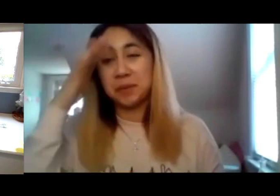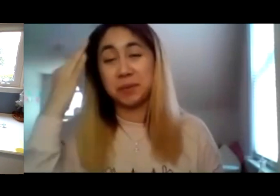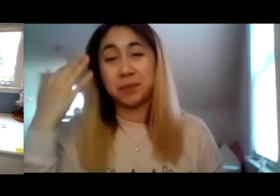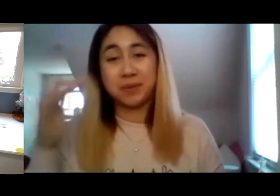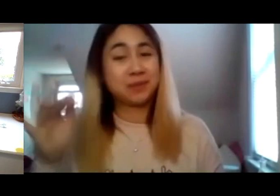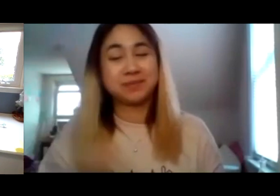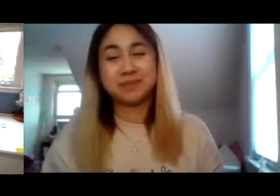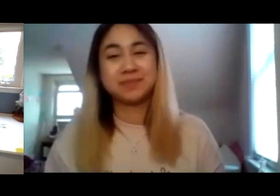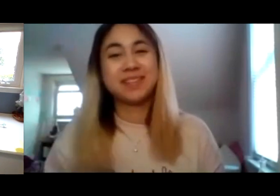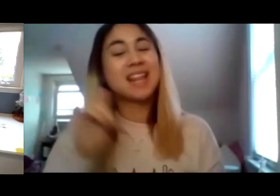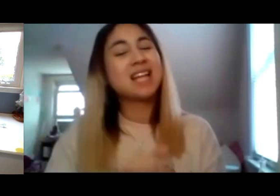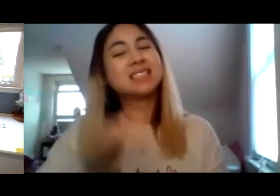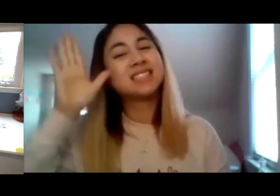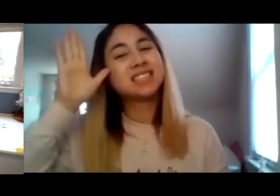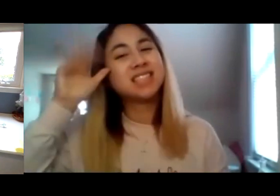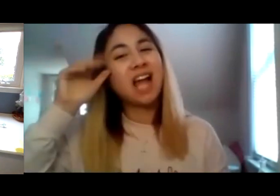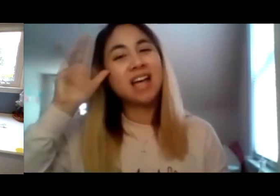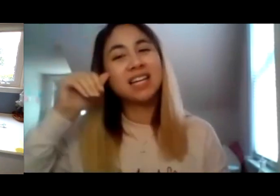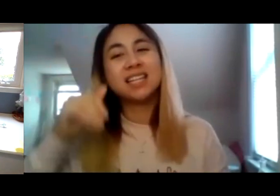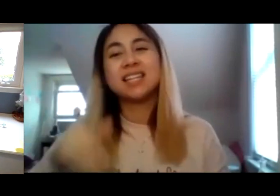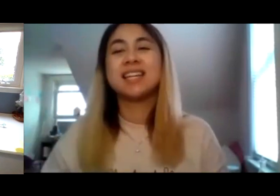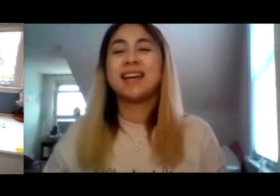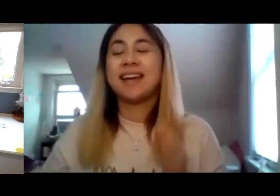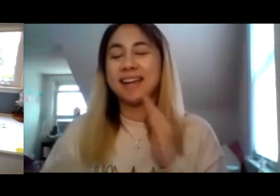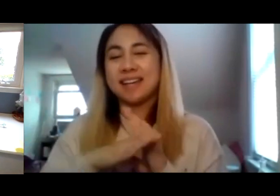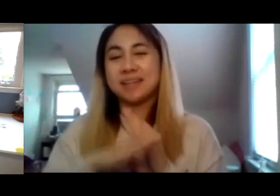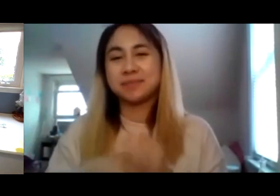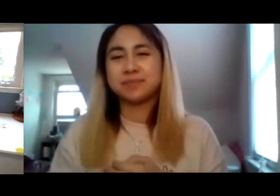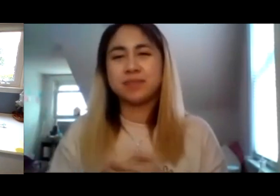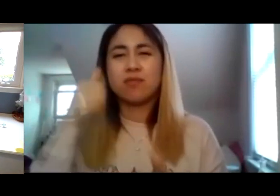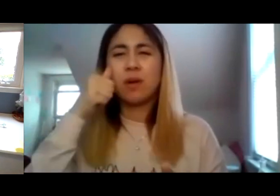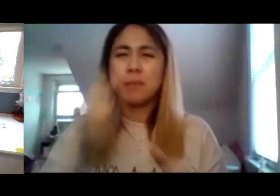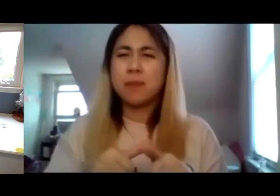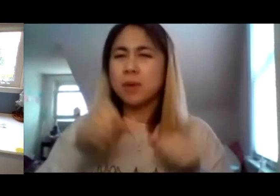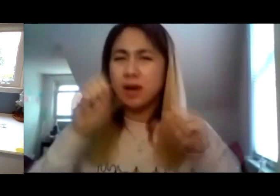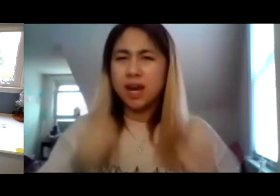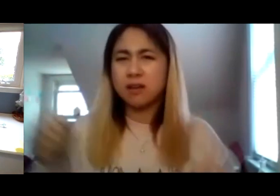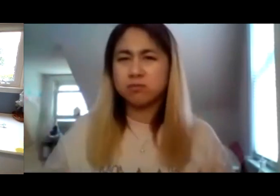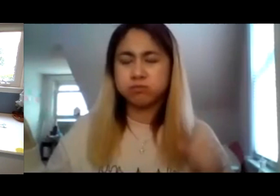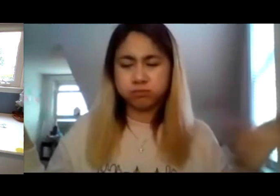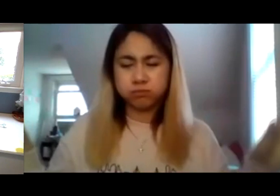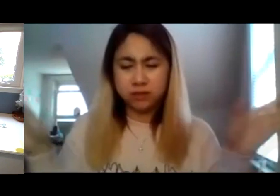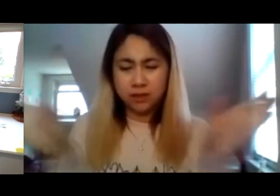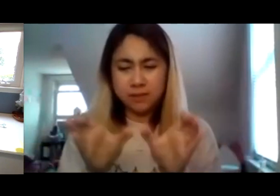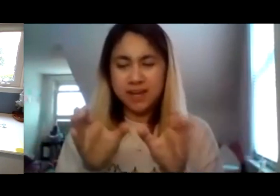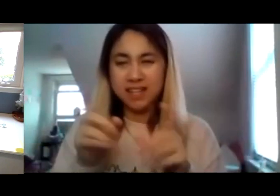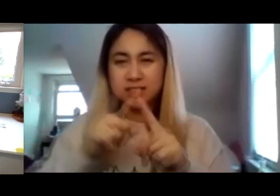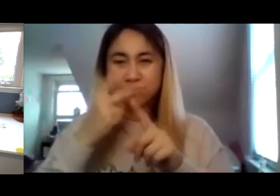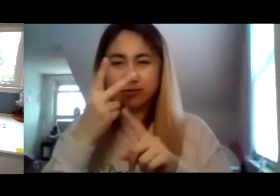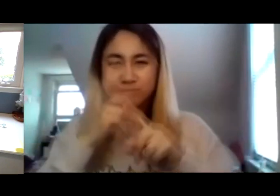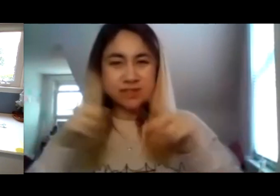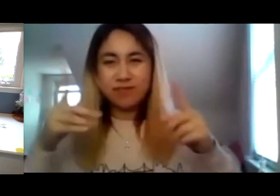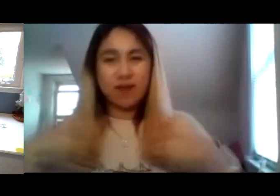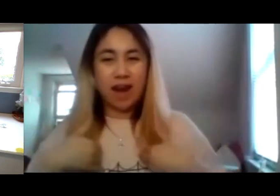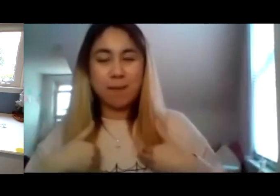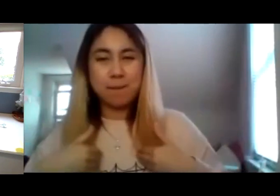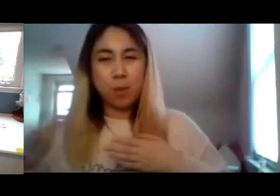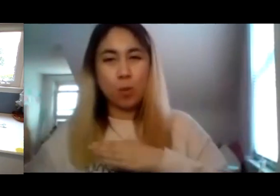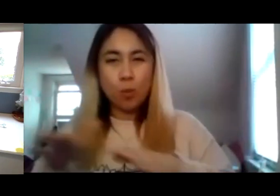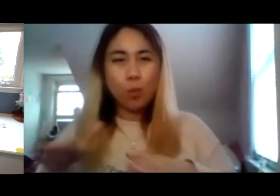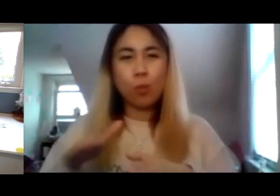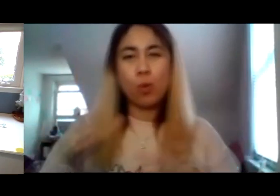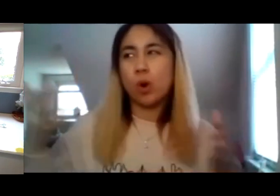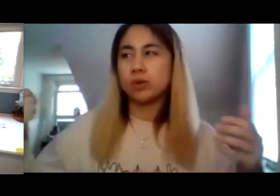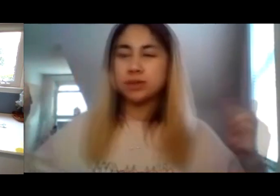And that's our donkey kick. Okay, remember, we can always combine animal walks and exercises. We can always add a